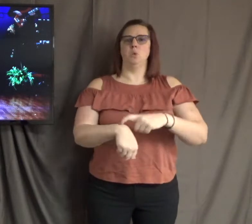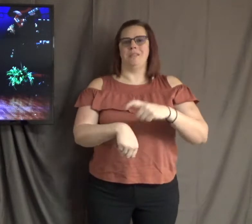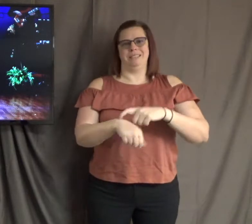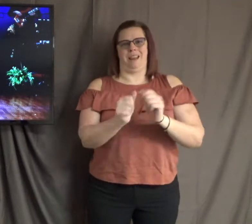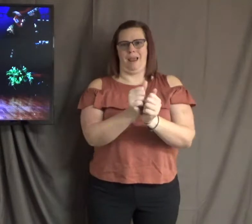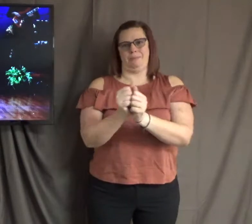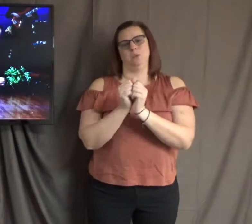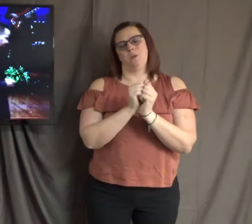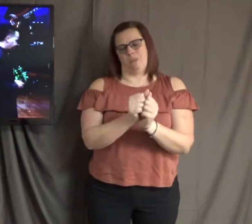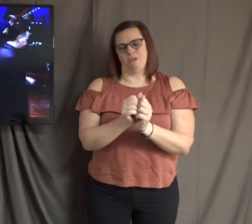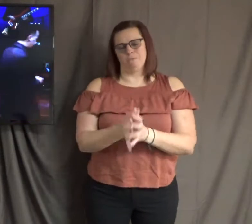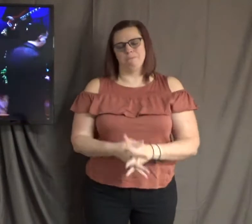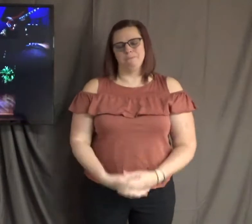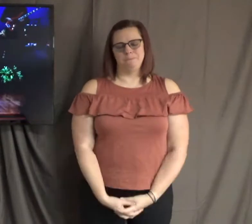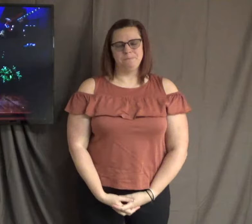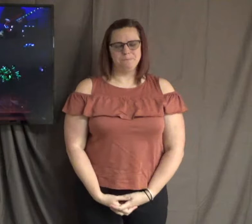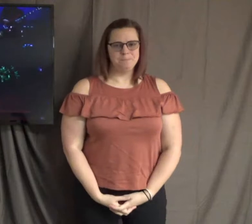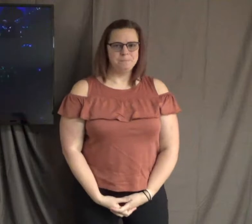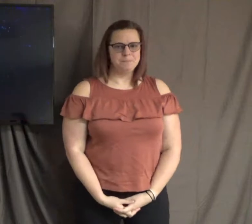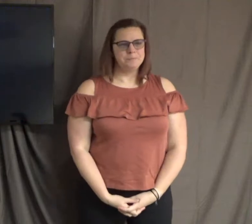together.